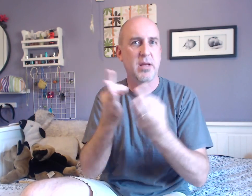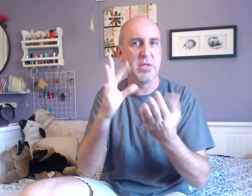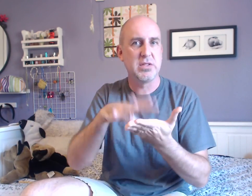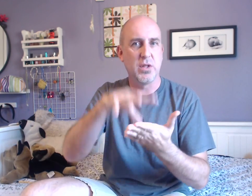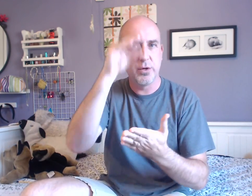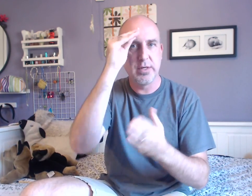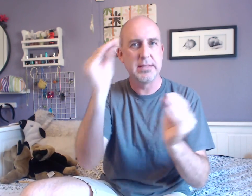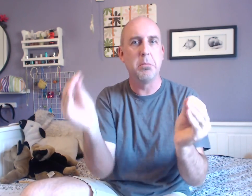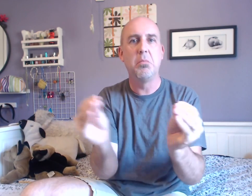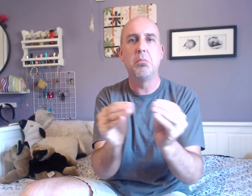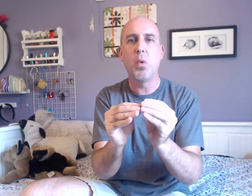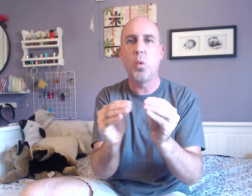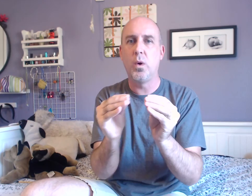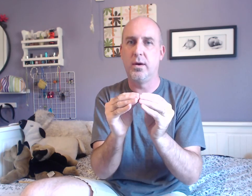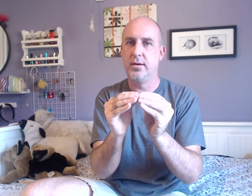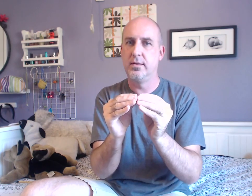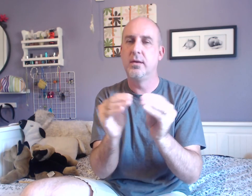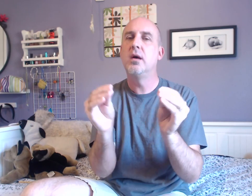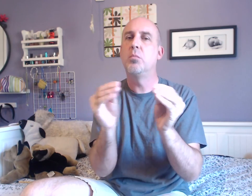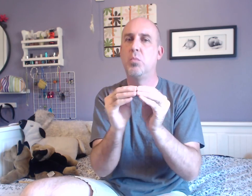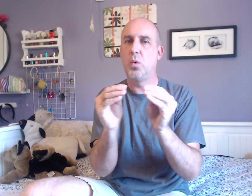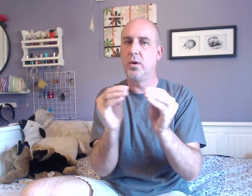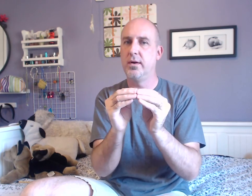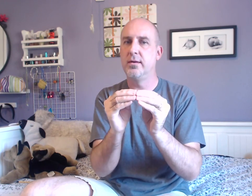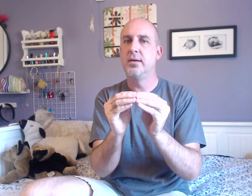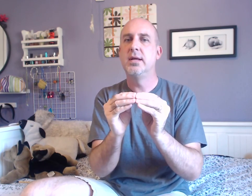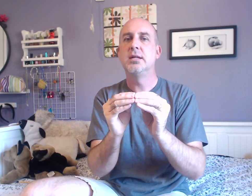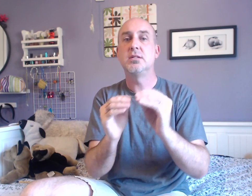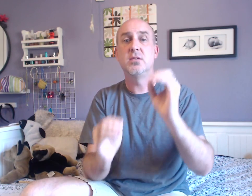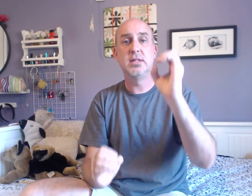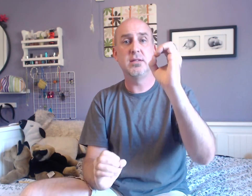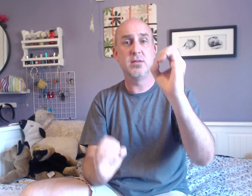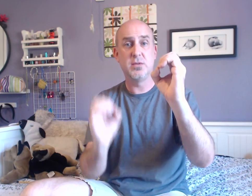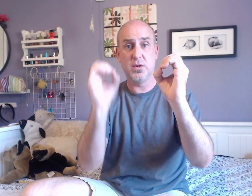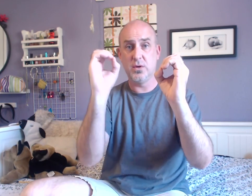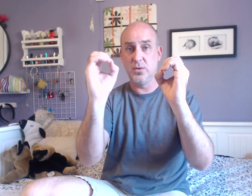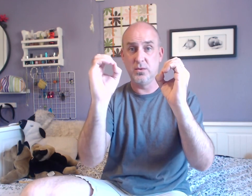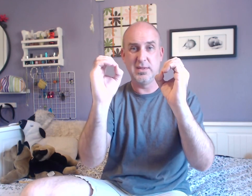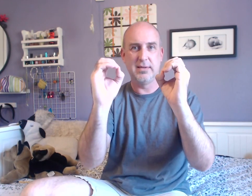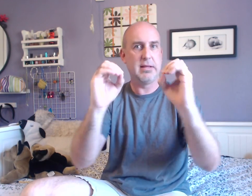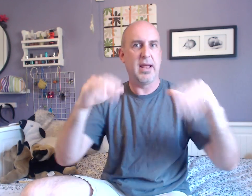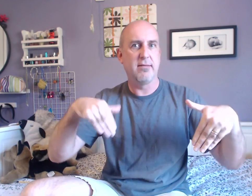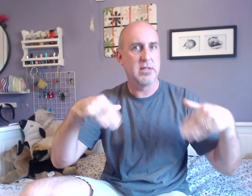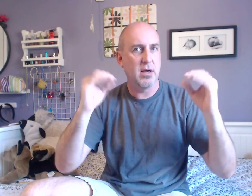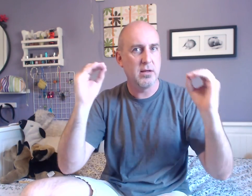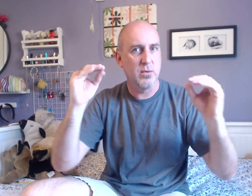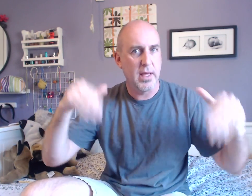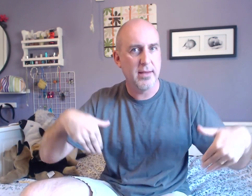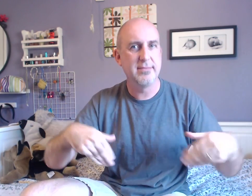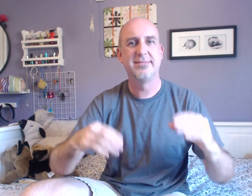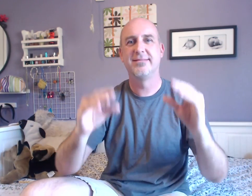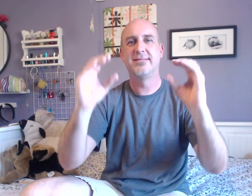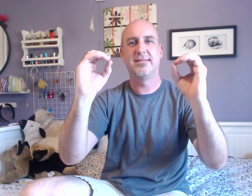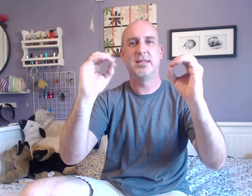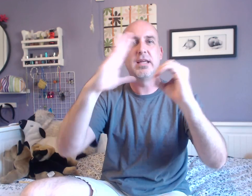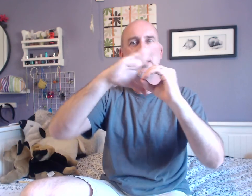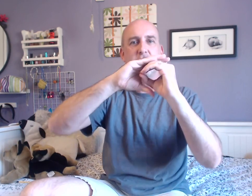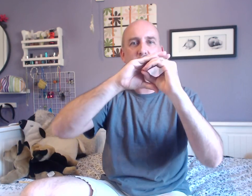families learn is more. More. So these are those O's that I haven't taught you yet. Again, squished